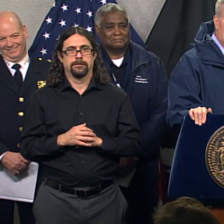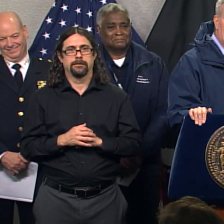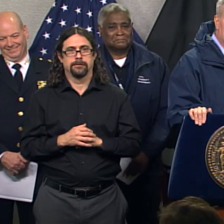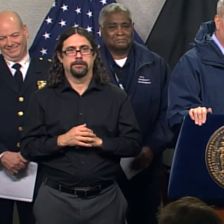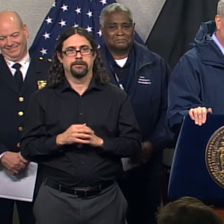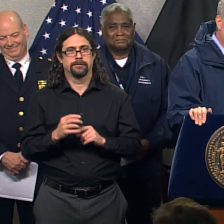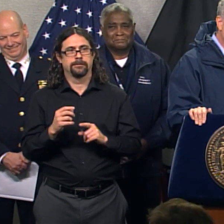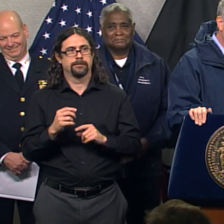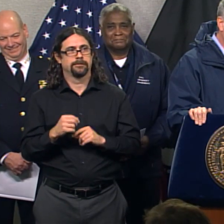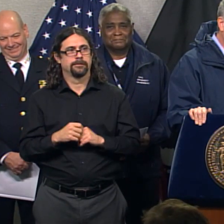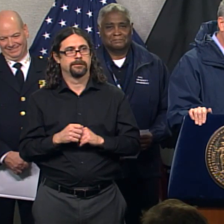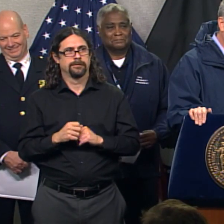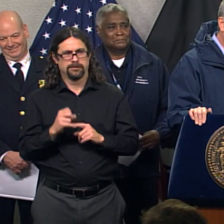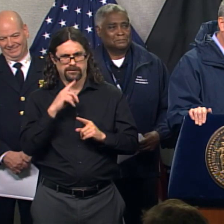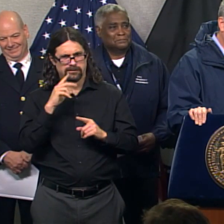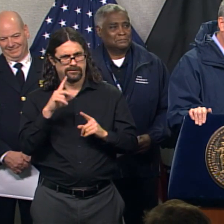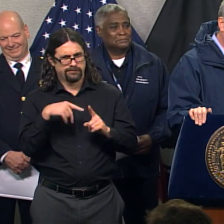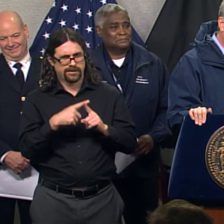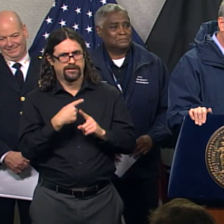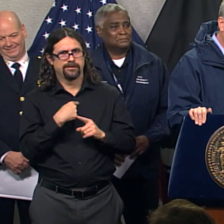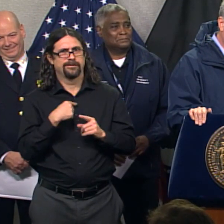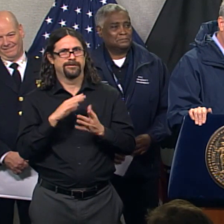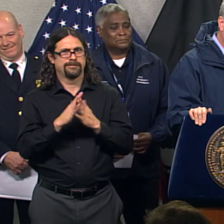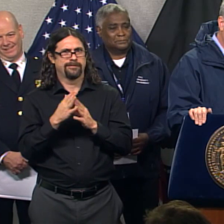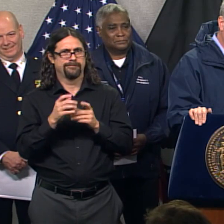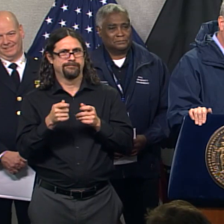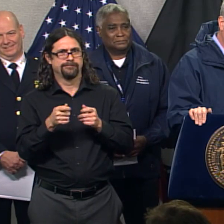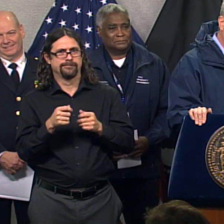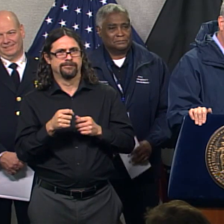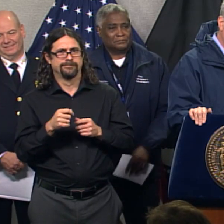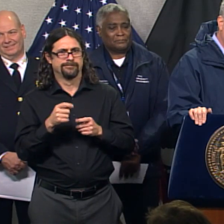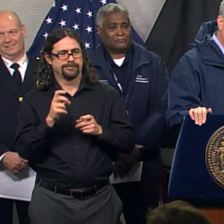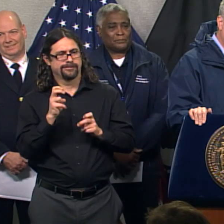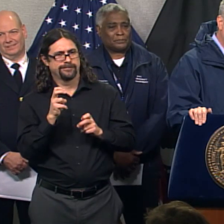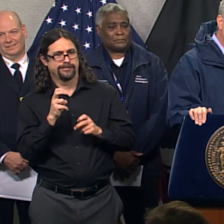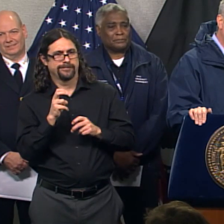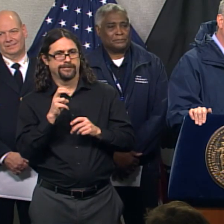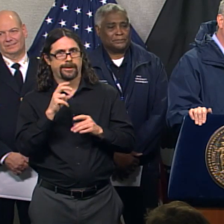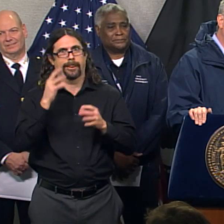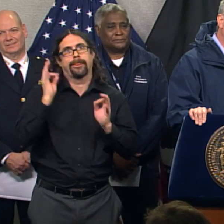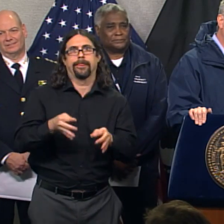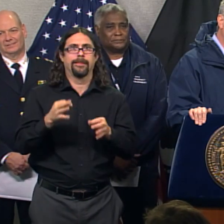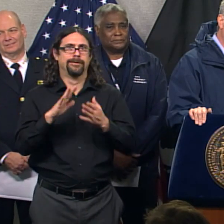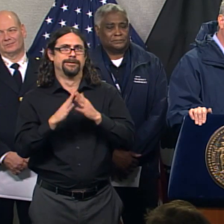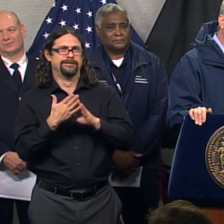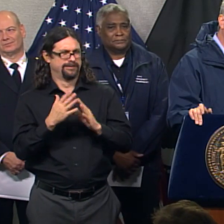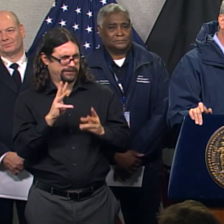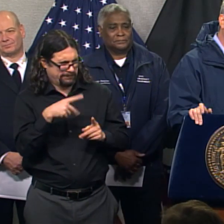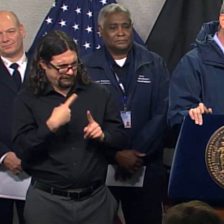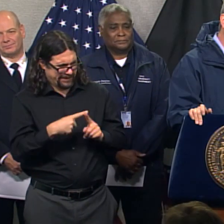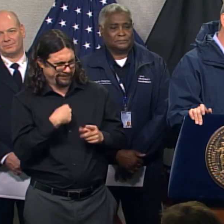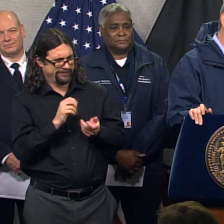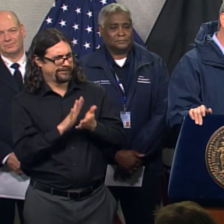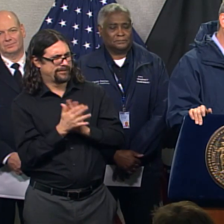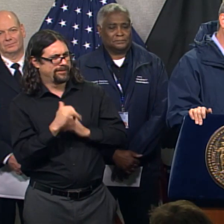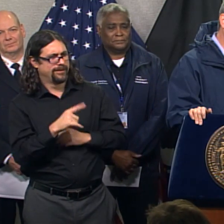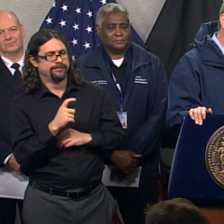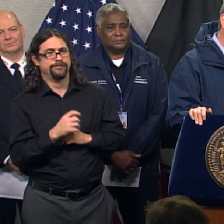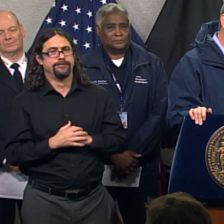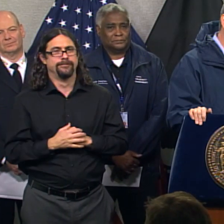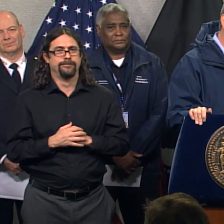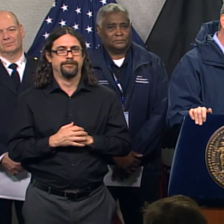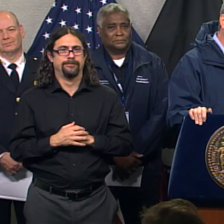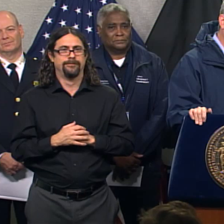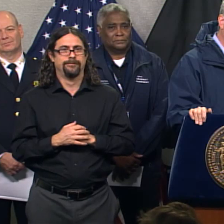And Pat Kiernan asked a different version of that question earlier. I think when you're talking about a super concentrated